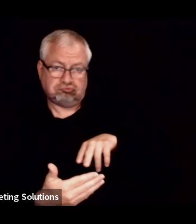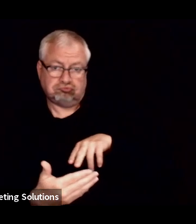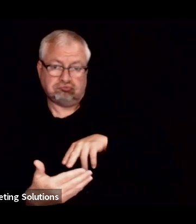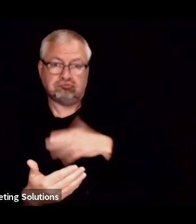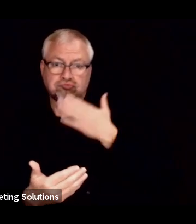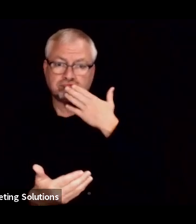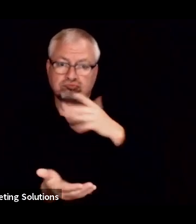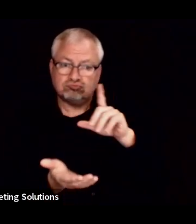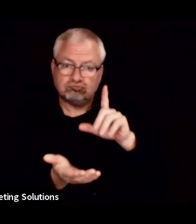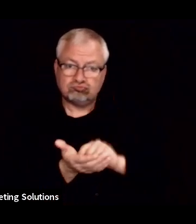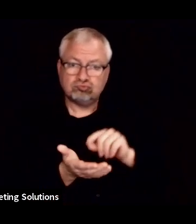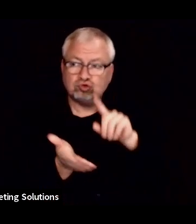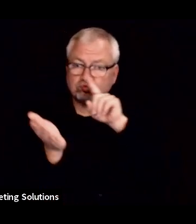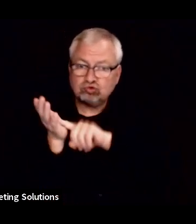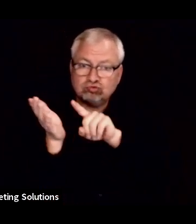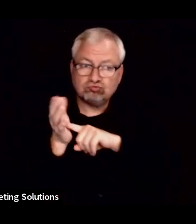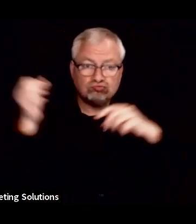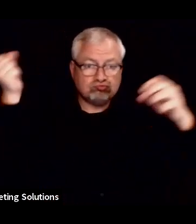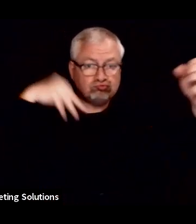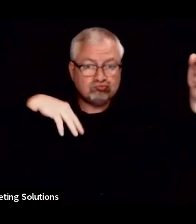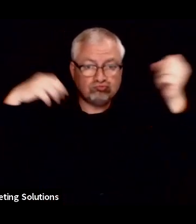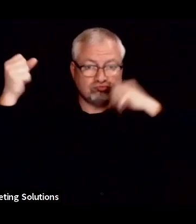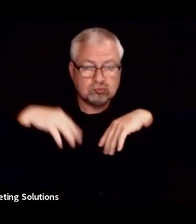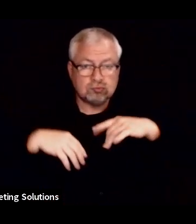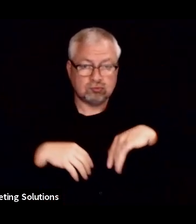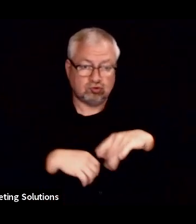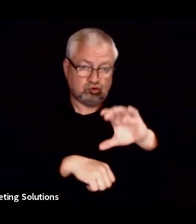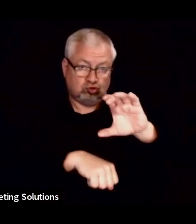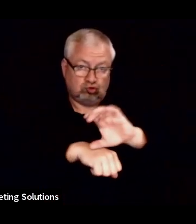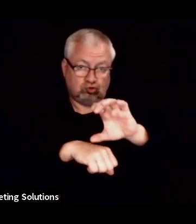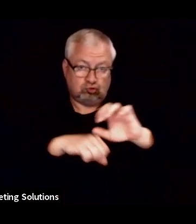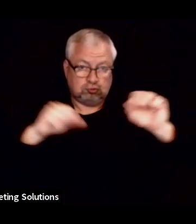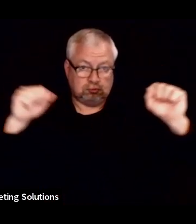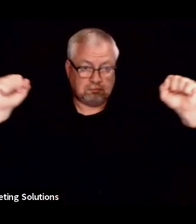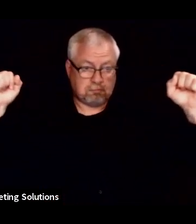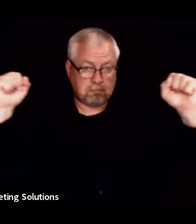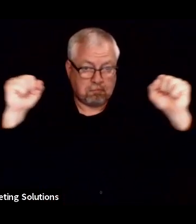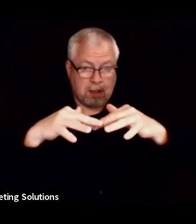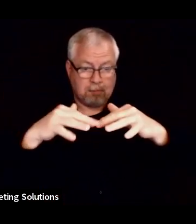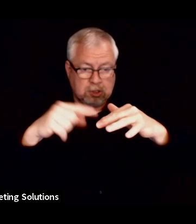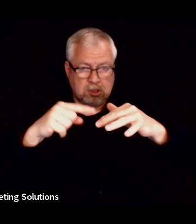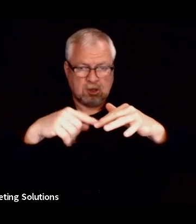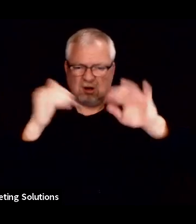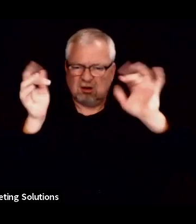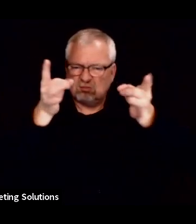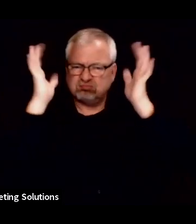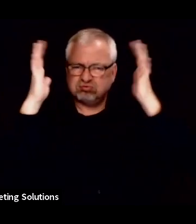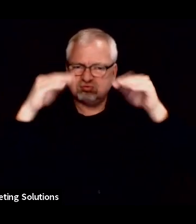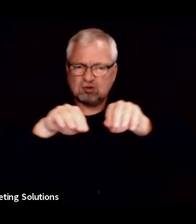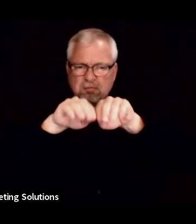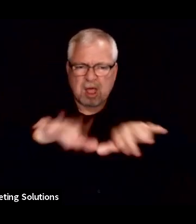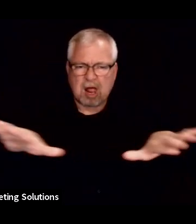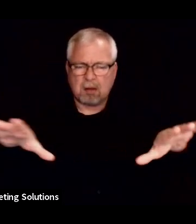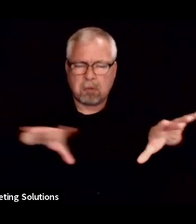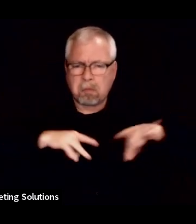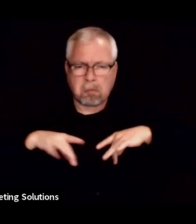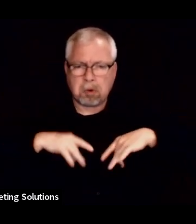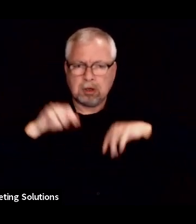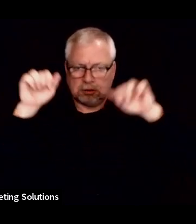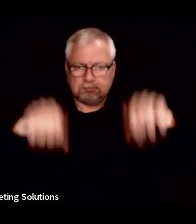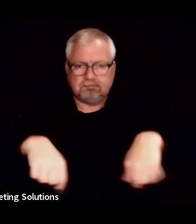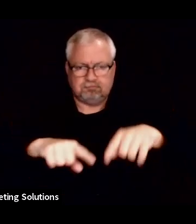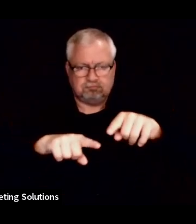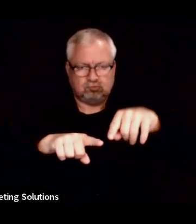researched outbreaks associated with places of worship, which has led to some of the concern about the importance